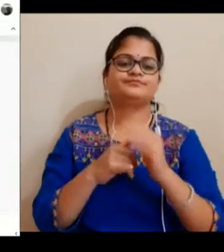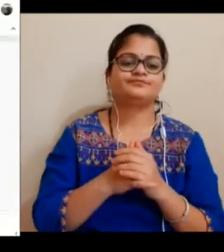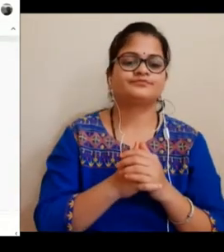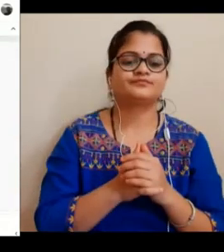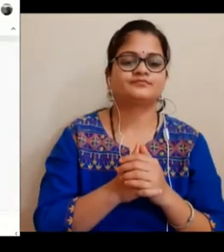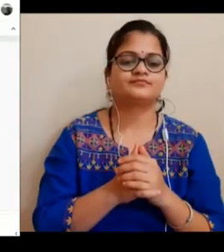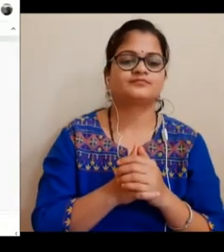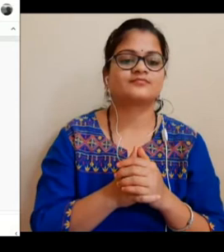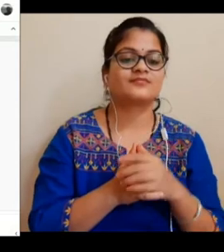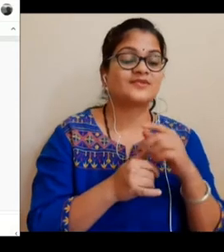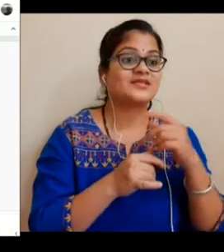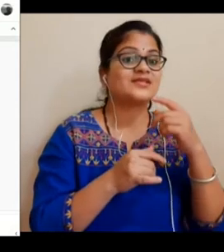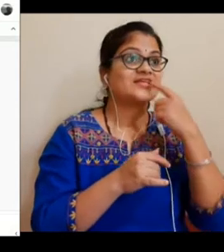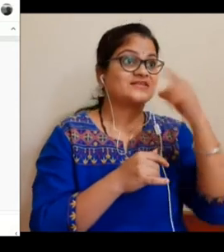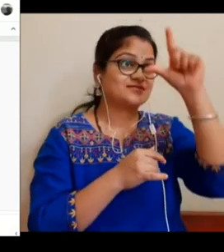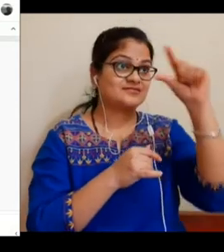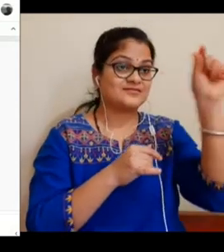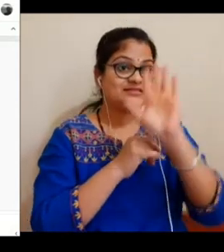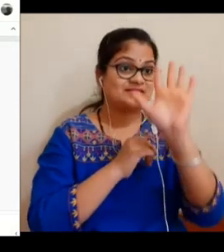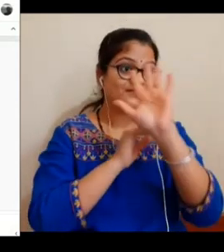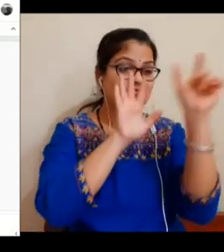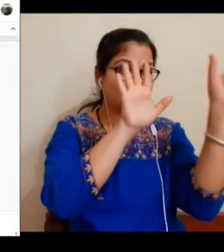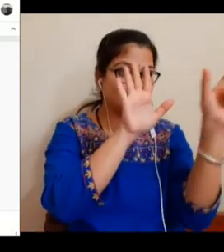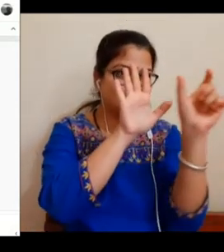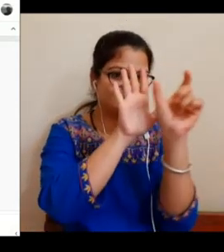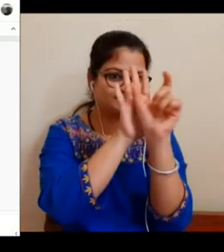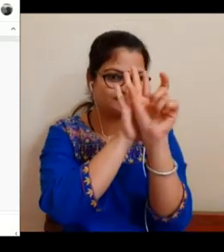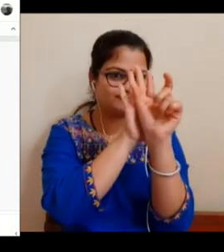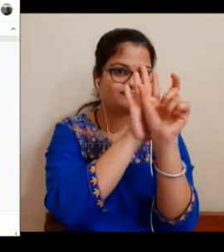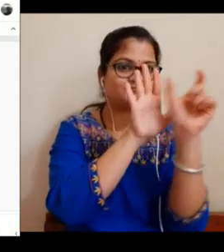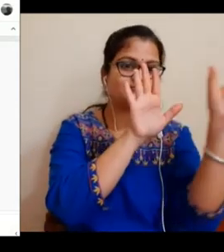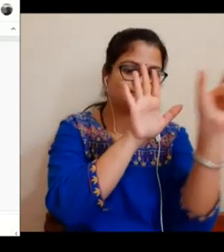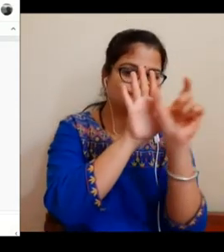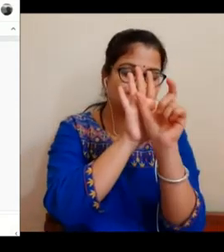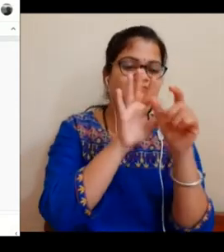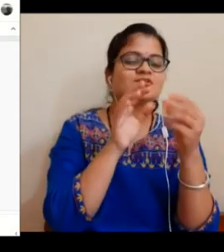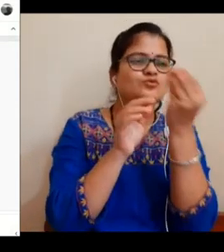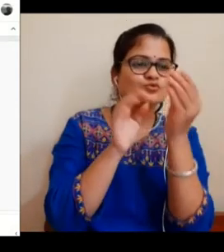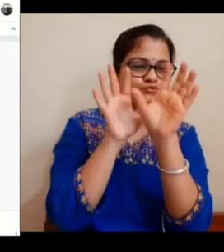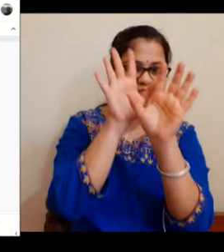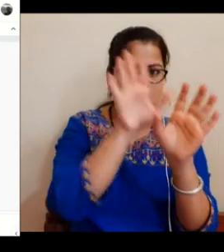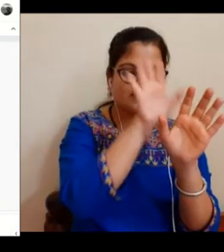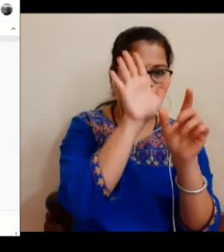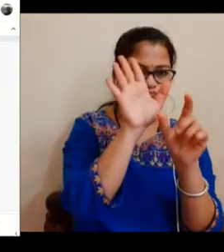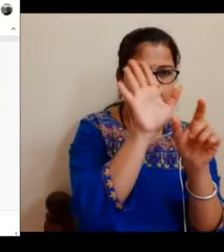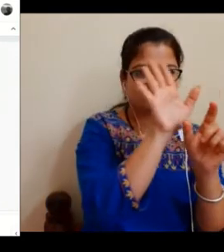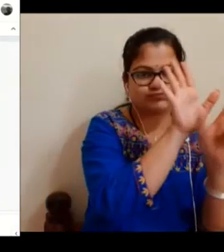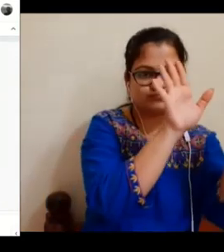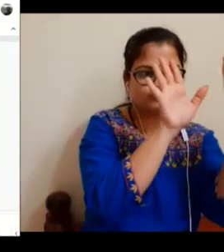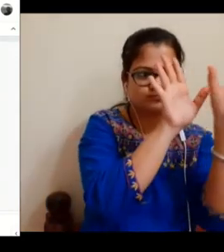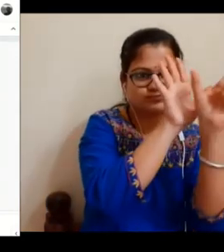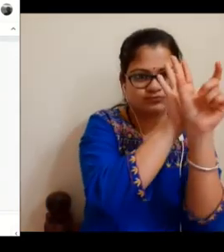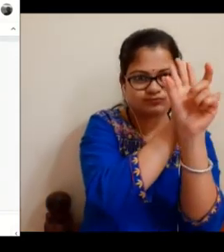I move this moon a bit further. It's behind the cloud, and maybe I'll move the cloud also a little bit.